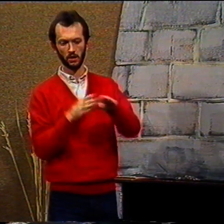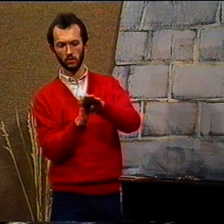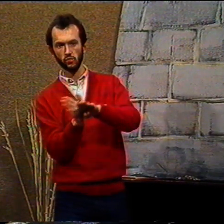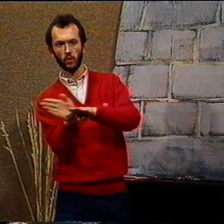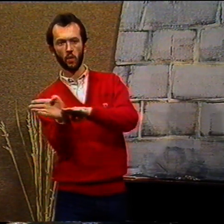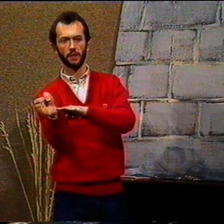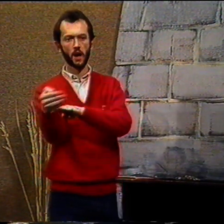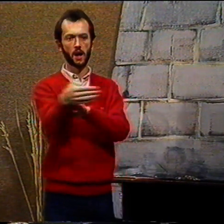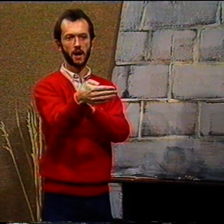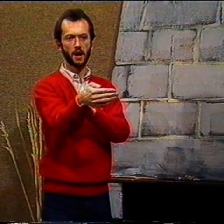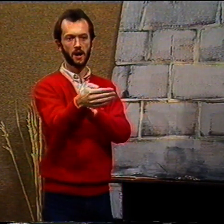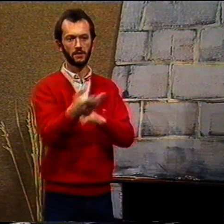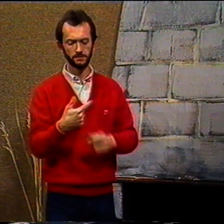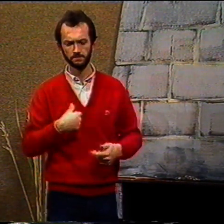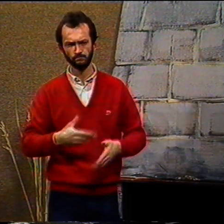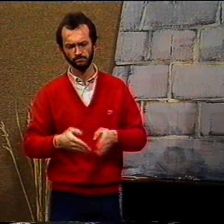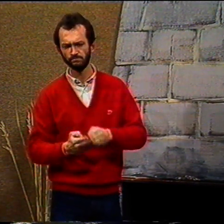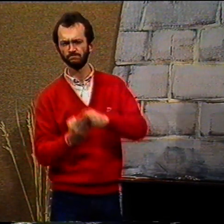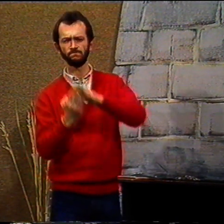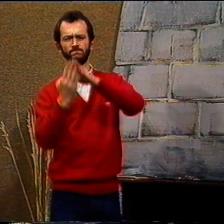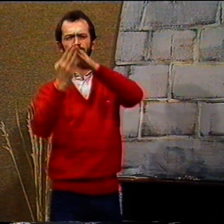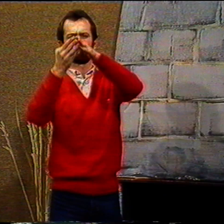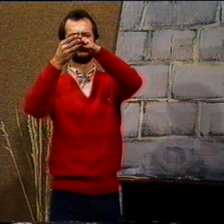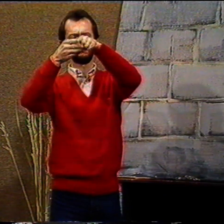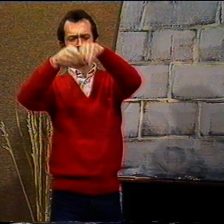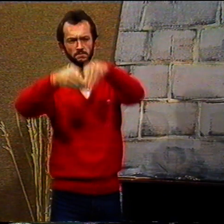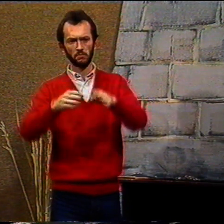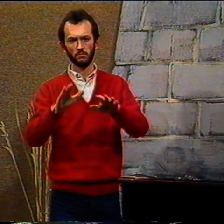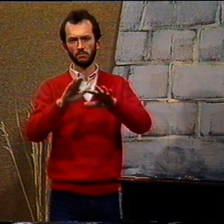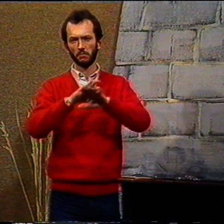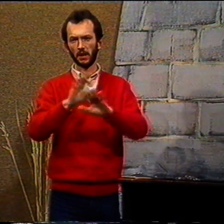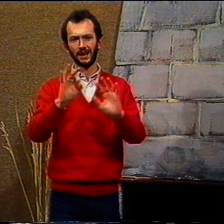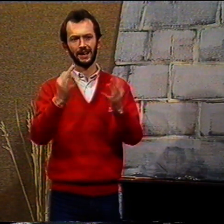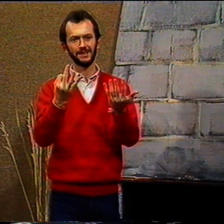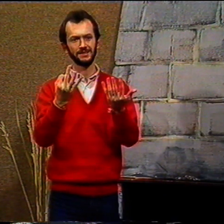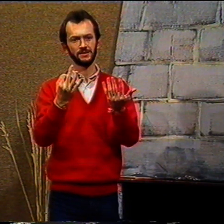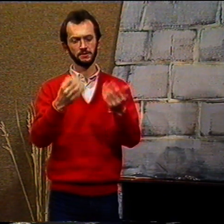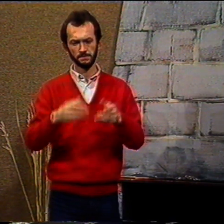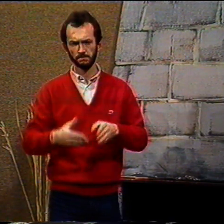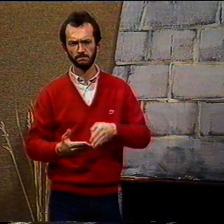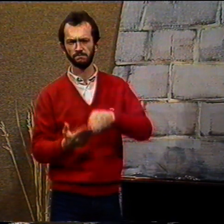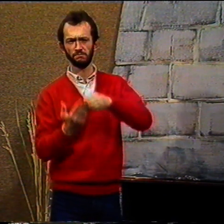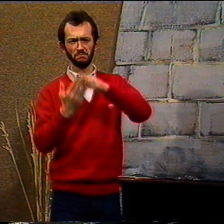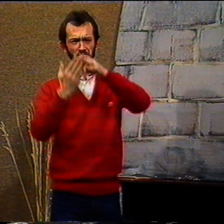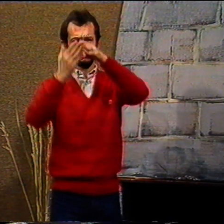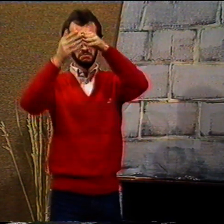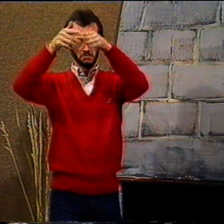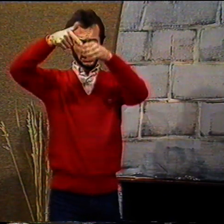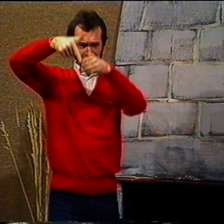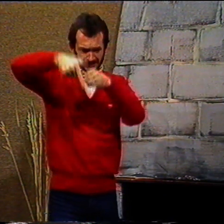We came round the side of the French coast, and we sailed on. It was getting dark, and it was around 8 o'clock, and we